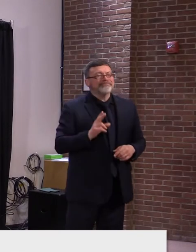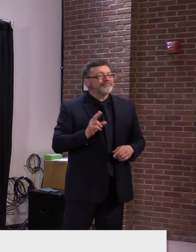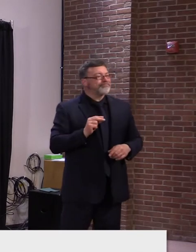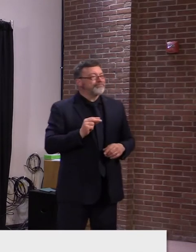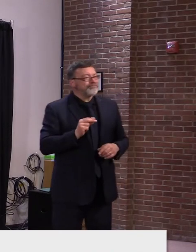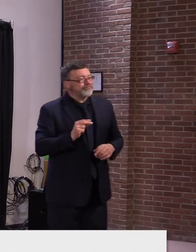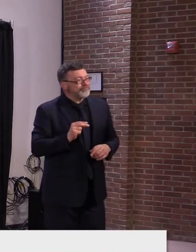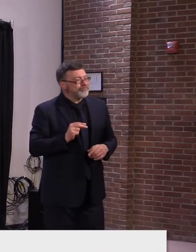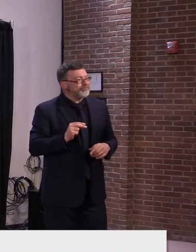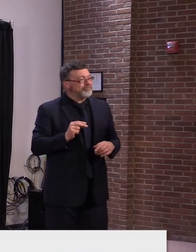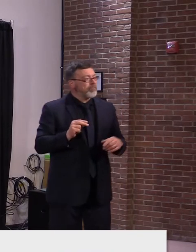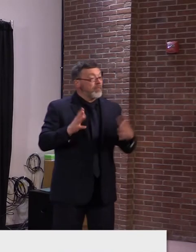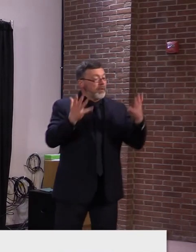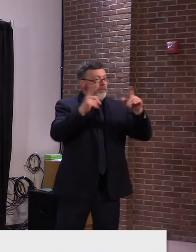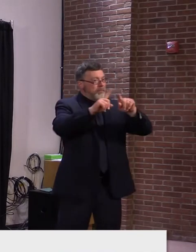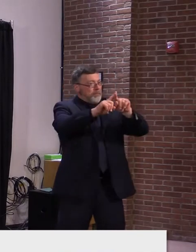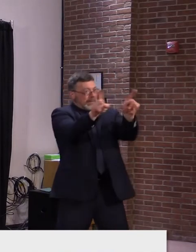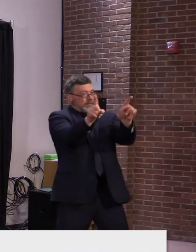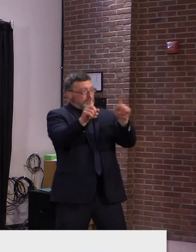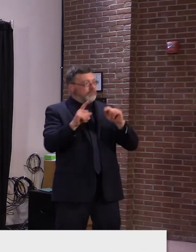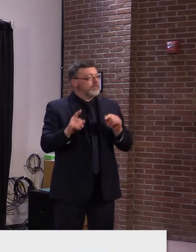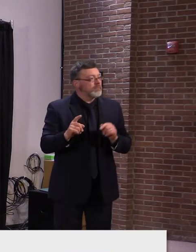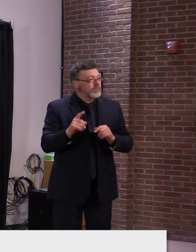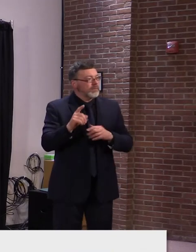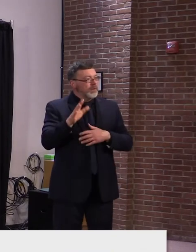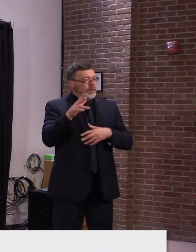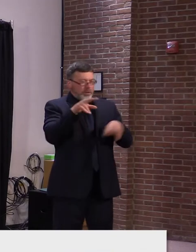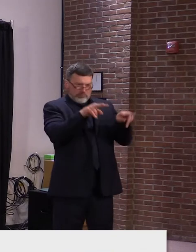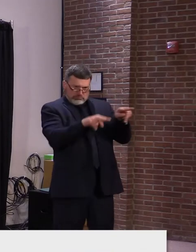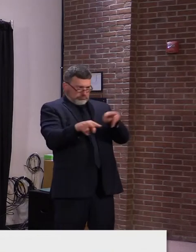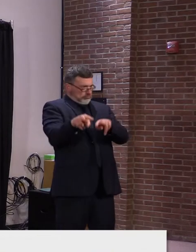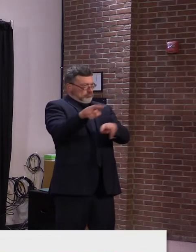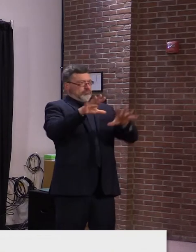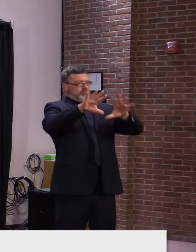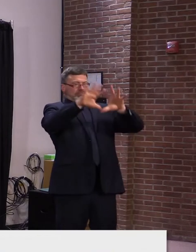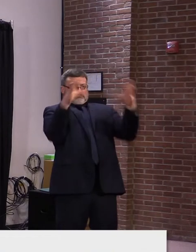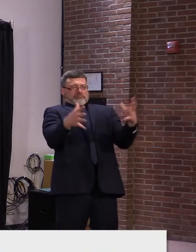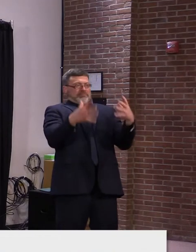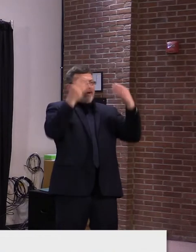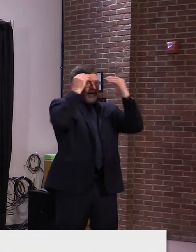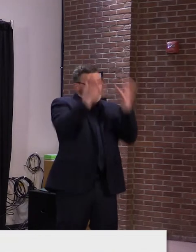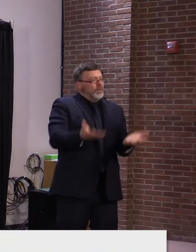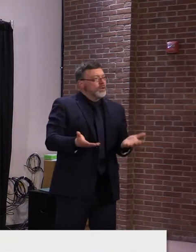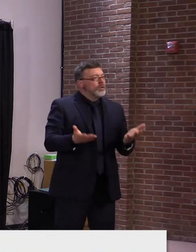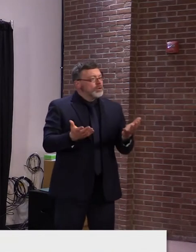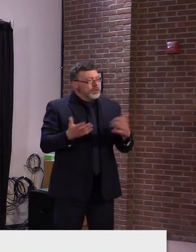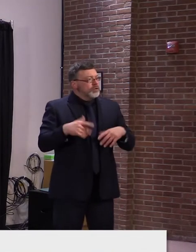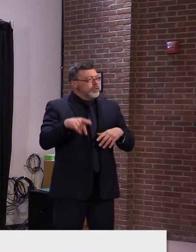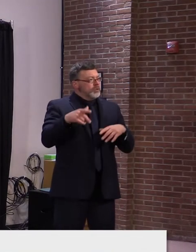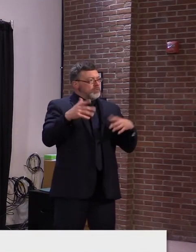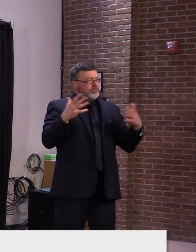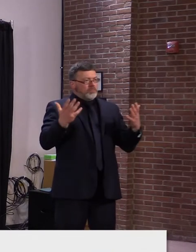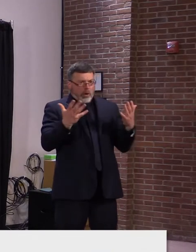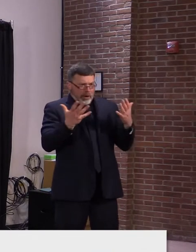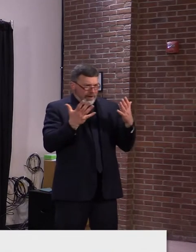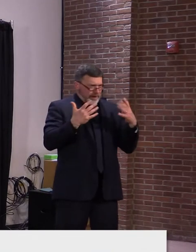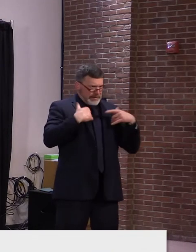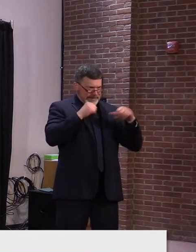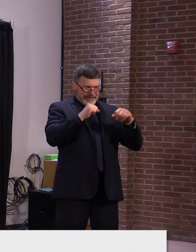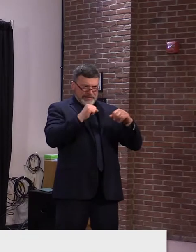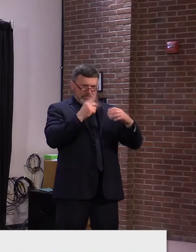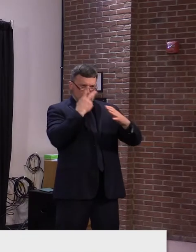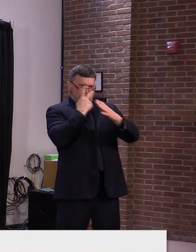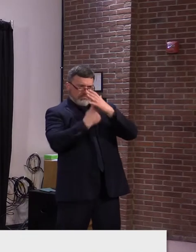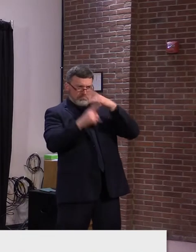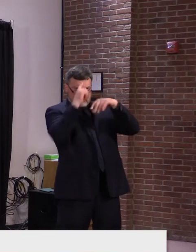However, one can look at science and look at data and make some modest predictions. And right now, the modest prediction is that this